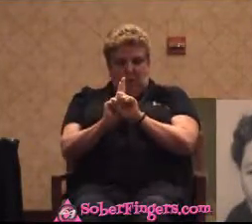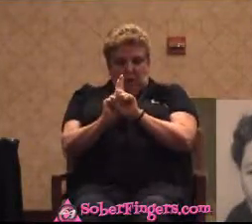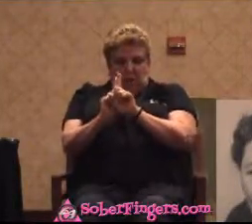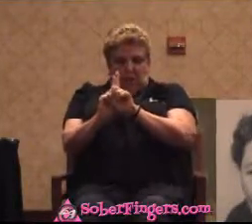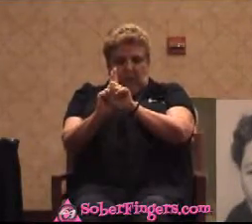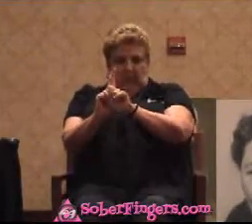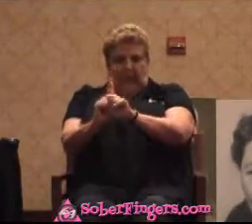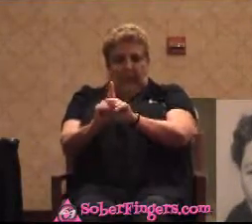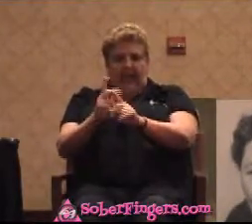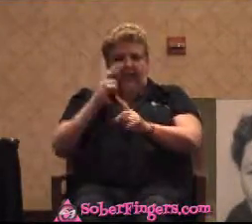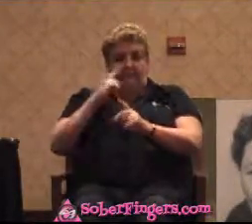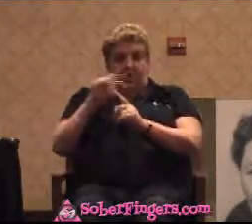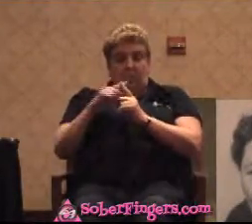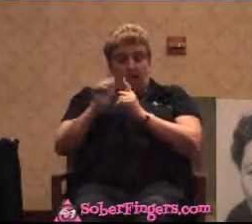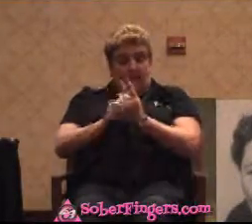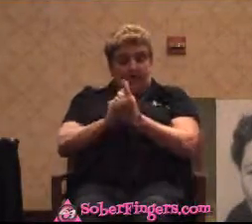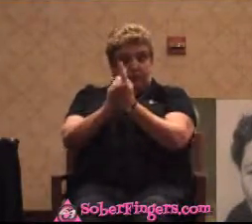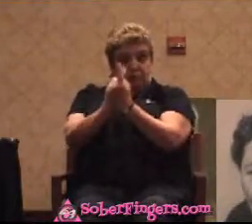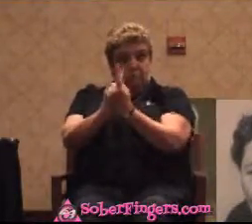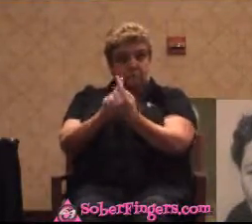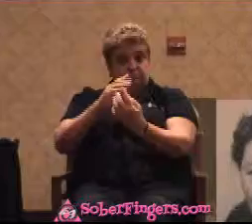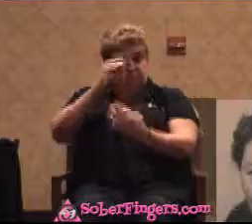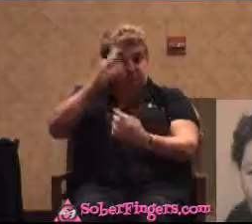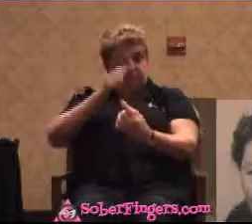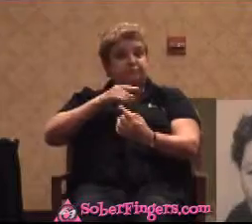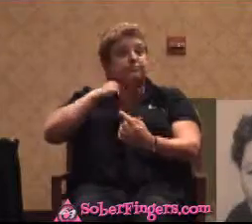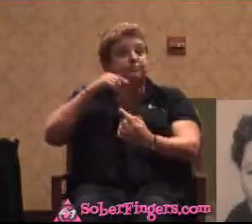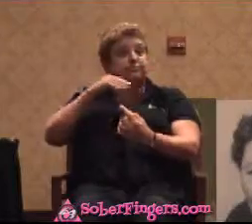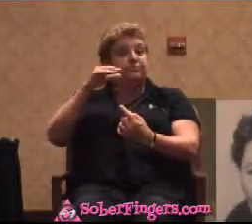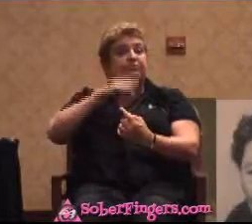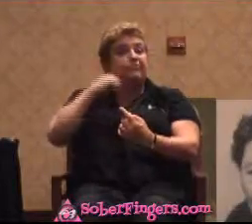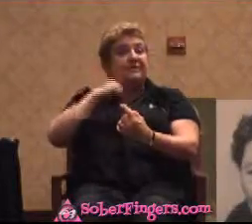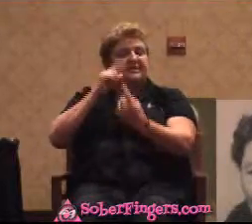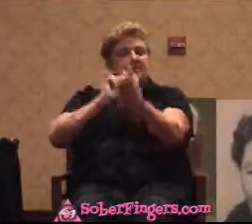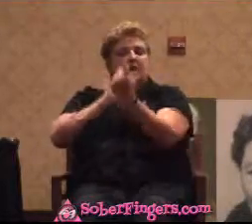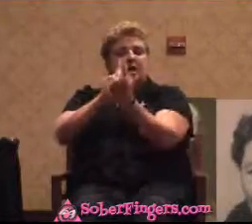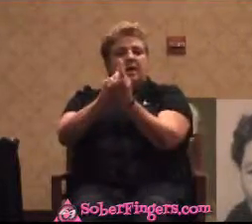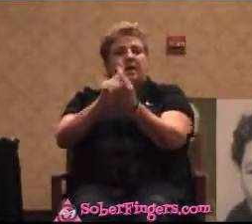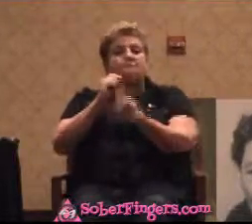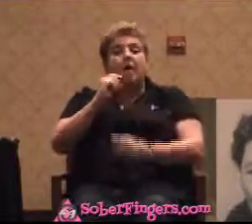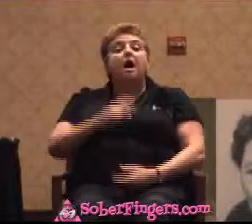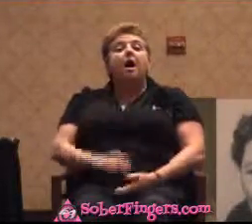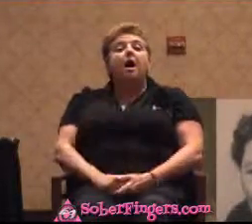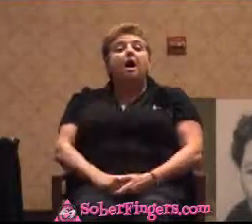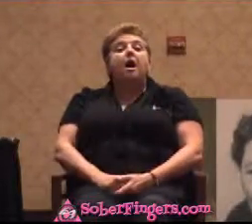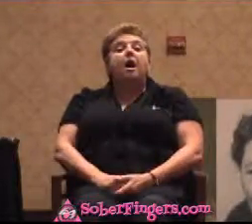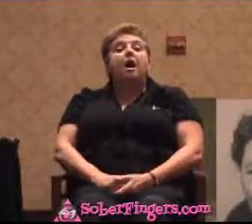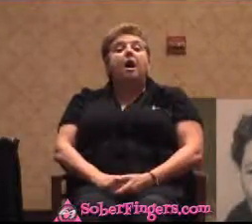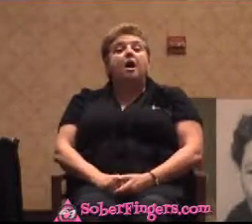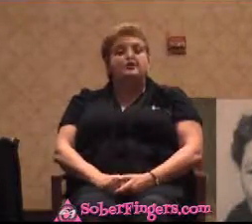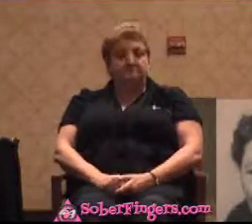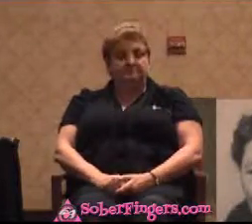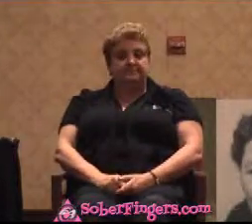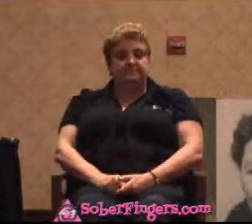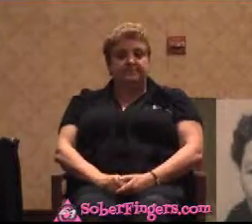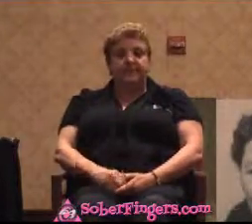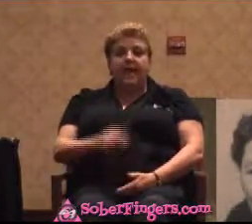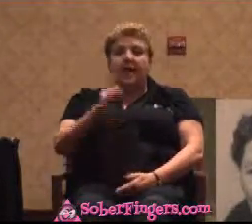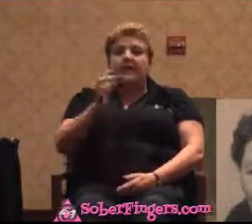opened their mouth when they got up to the priest. And when I got up to the priest, I opened my mouth like they did. And he kindly put that little thing on